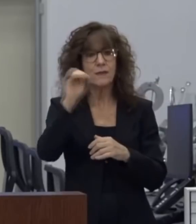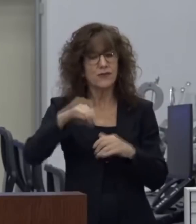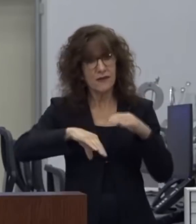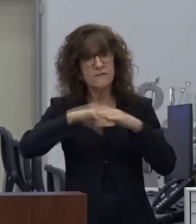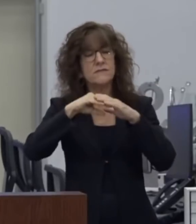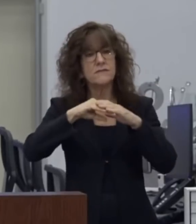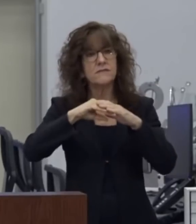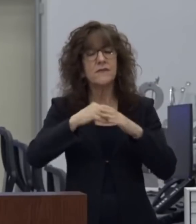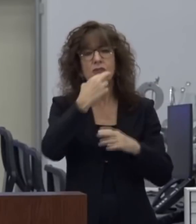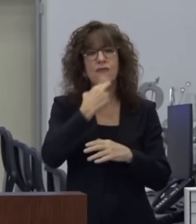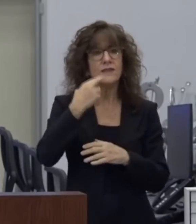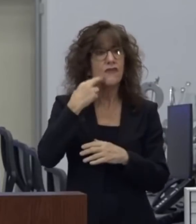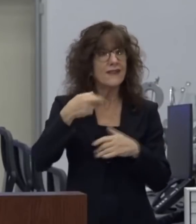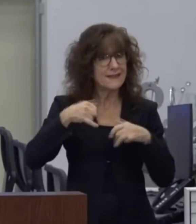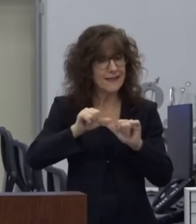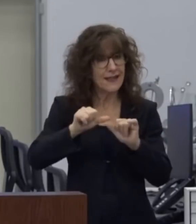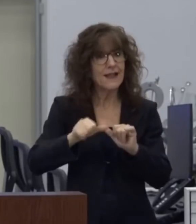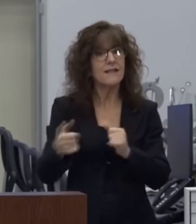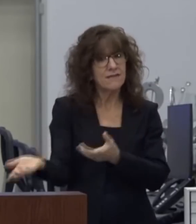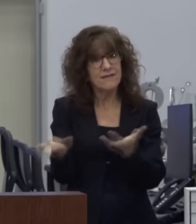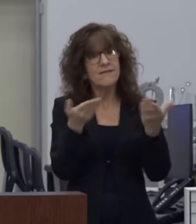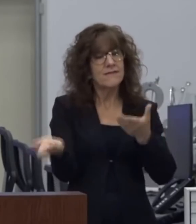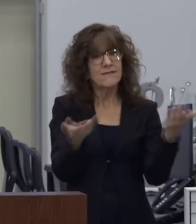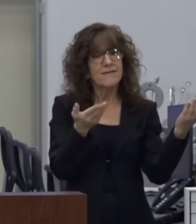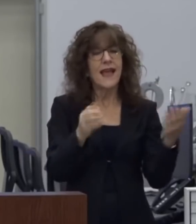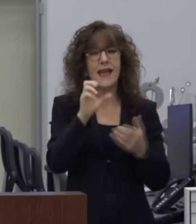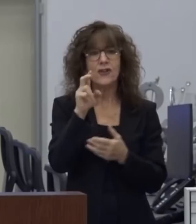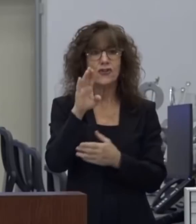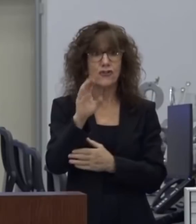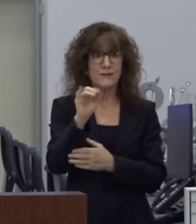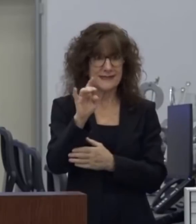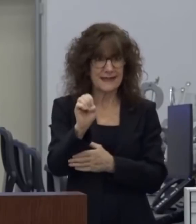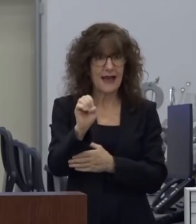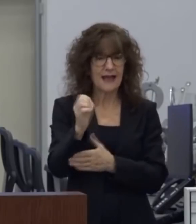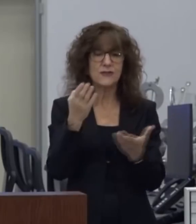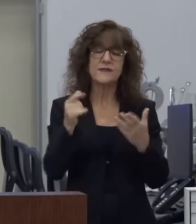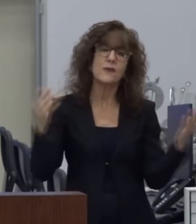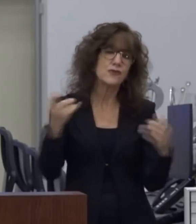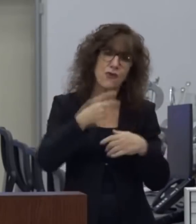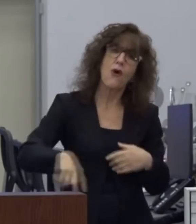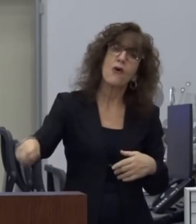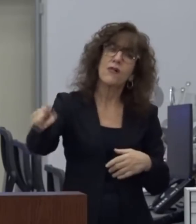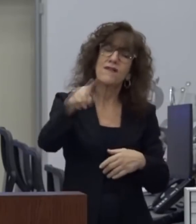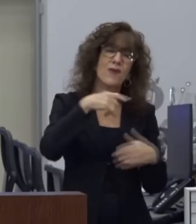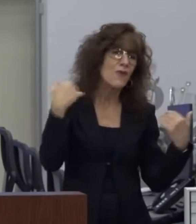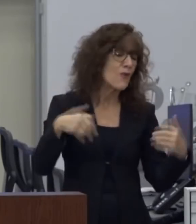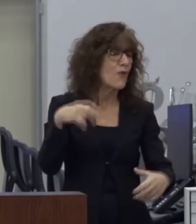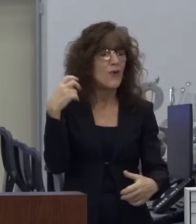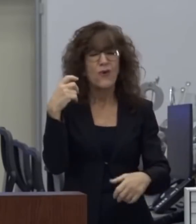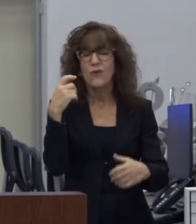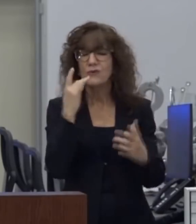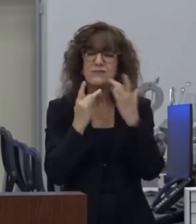capacity. Restaurants can still offer takeout and curbside service, and in fact, we encourage all Prince Georgians, this is such a difficult time,